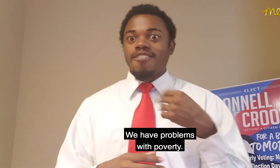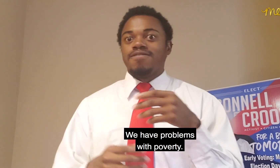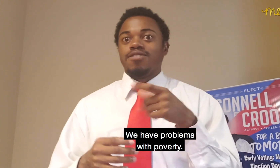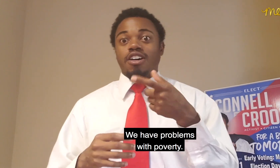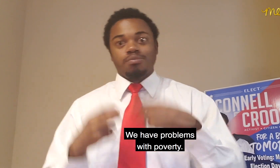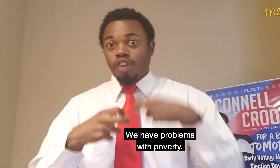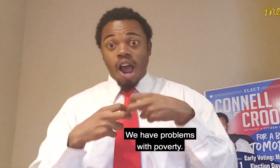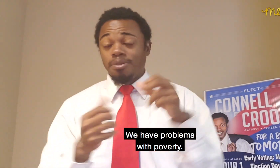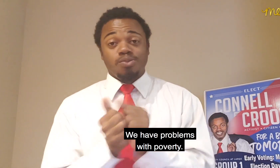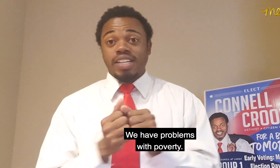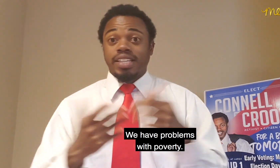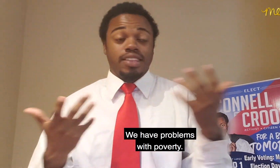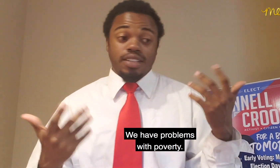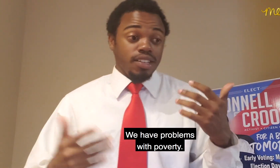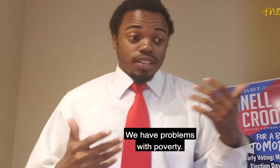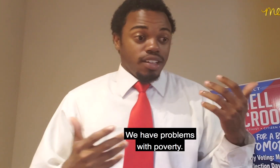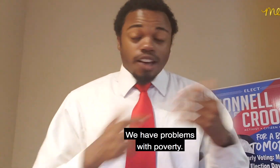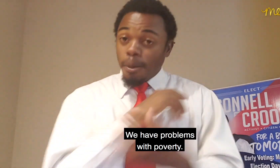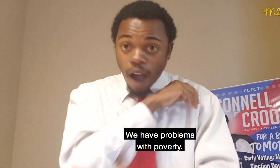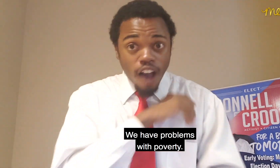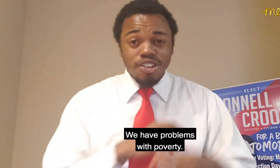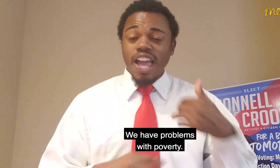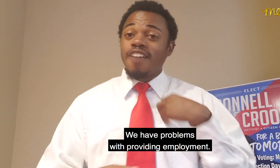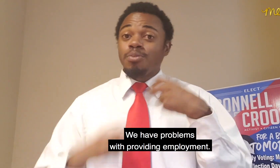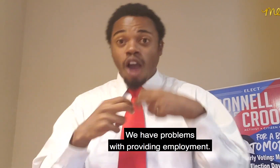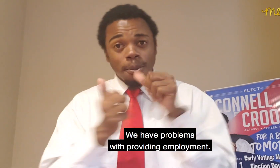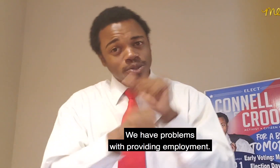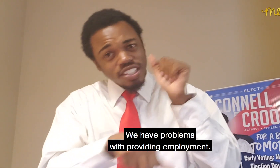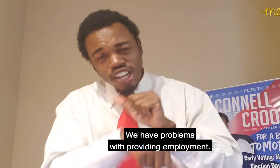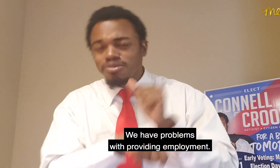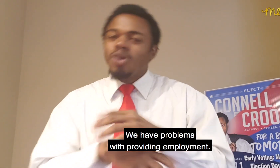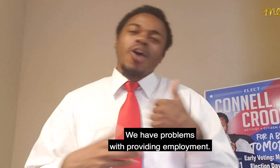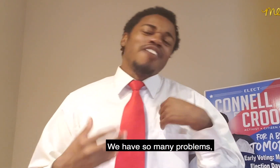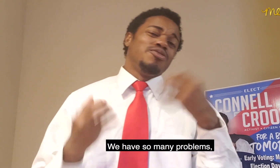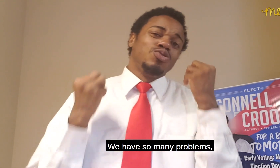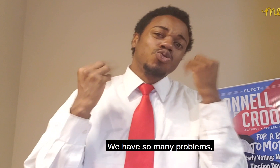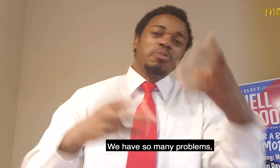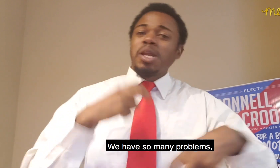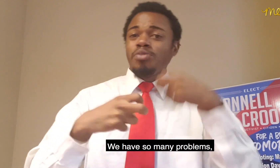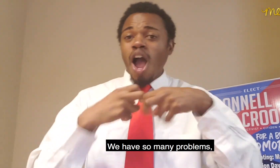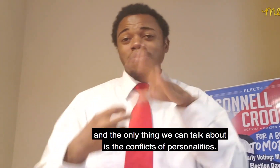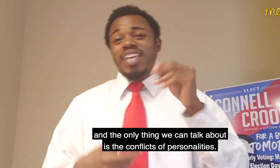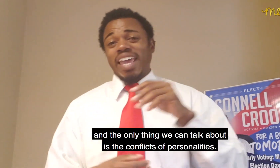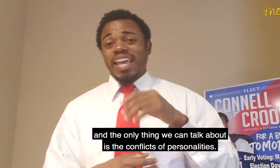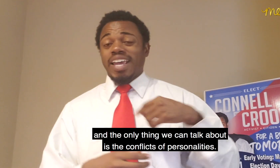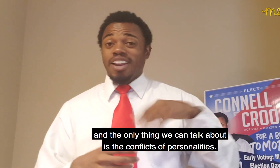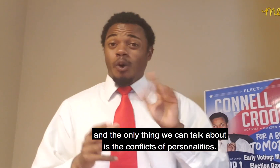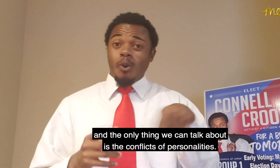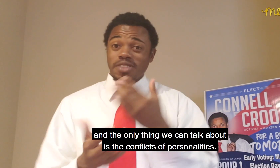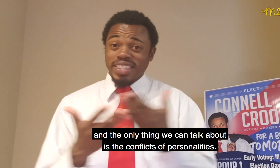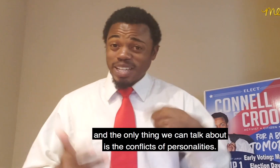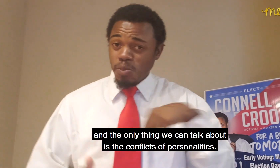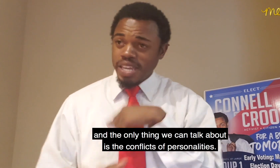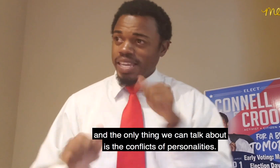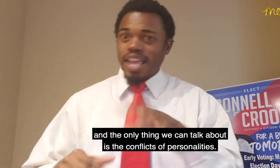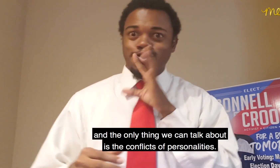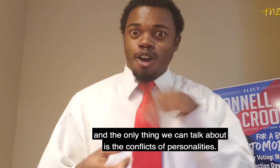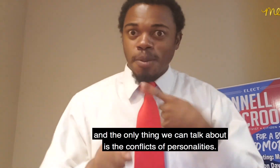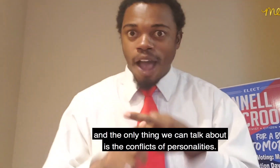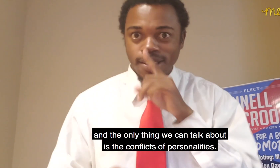violence. We have problems with poverty. We have problems with providing employment. And the only thing we can talk about